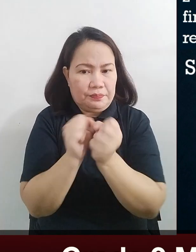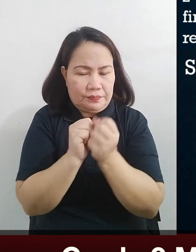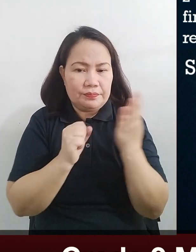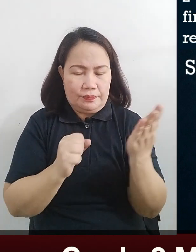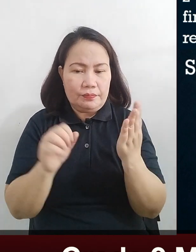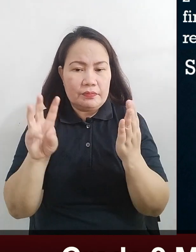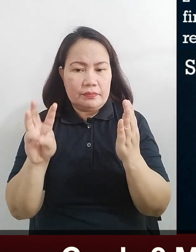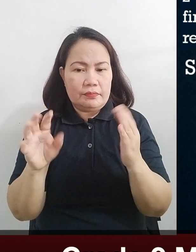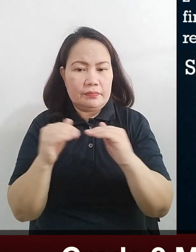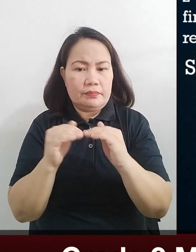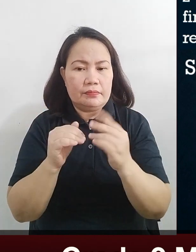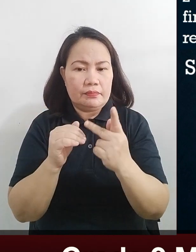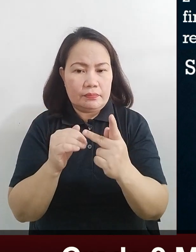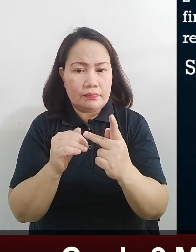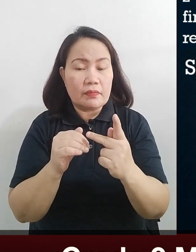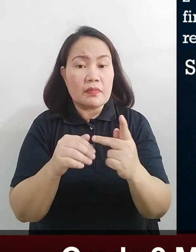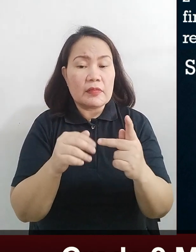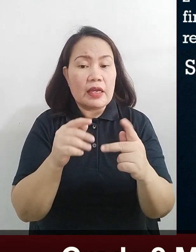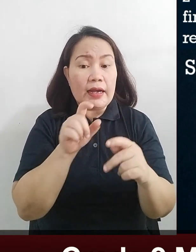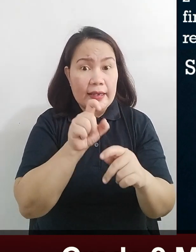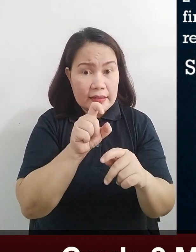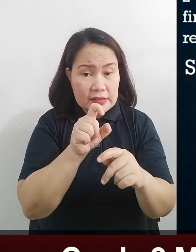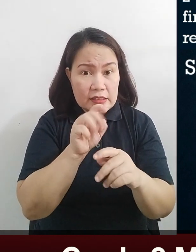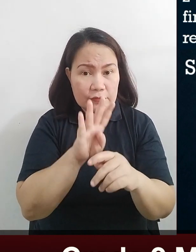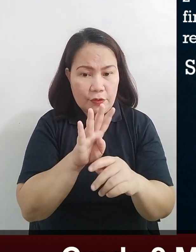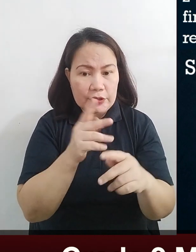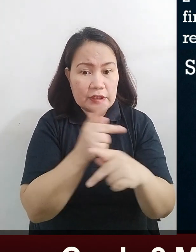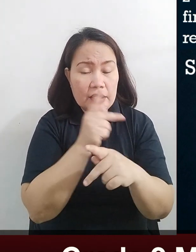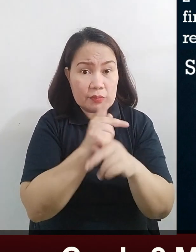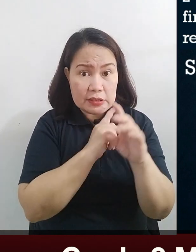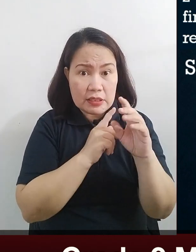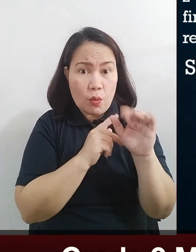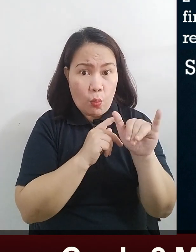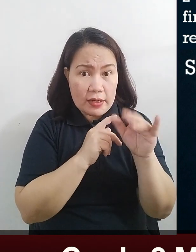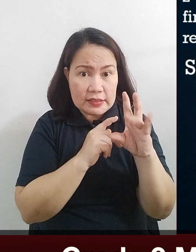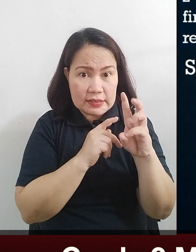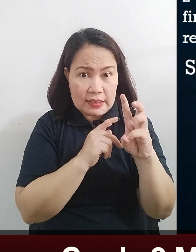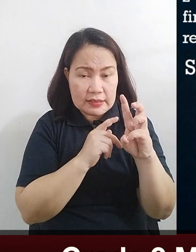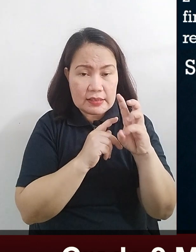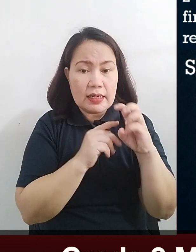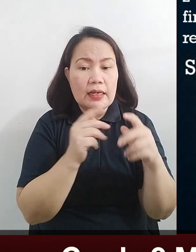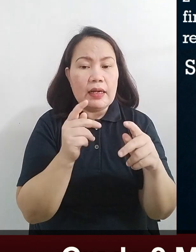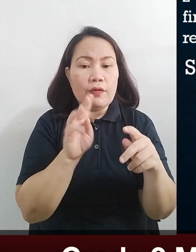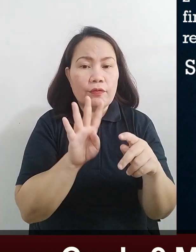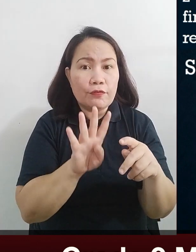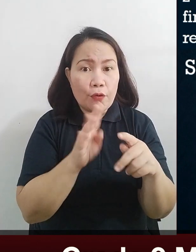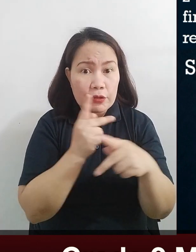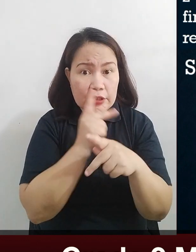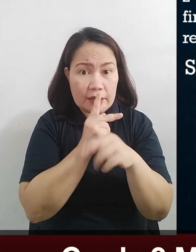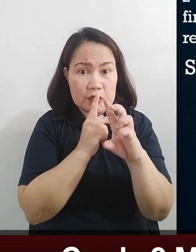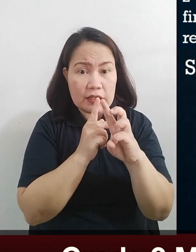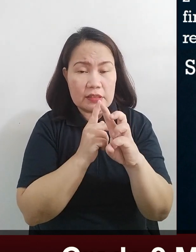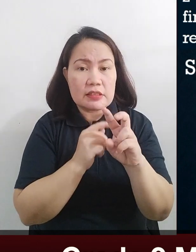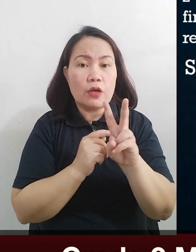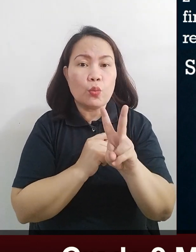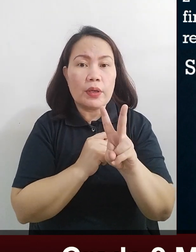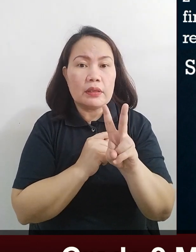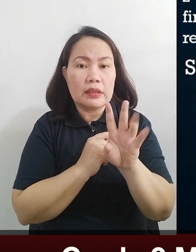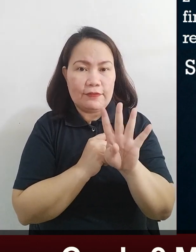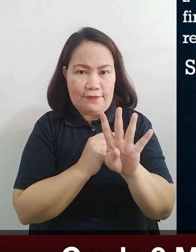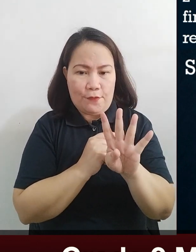16, yung X natin is 4, yung Y natin is 6. Then, multiply 4 times 6, that